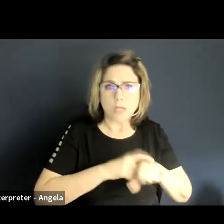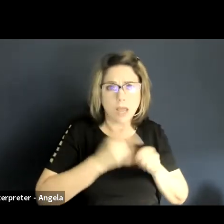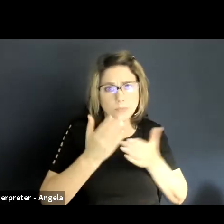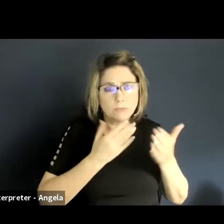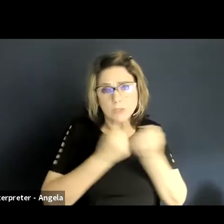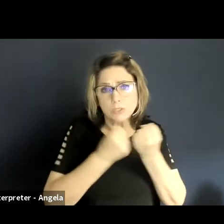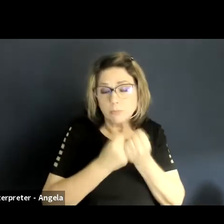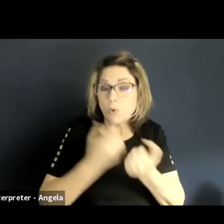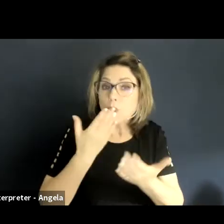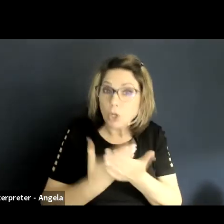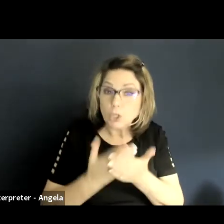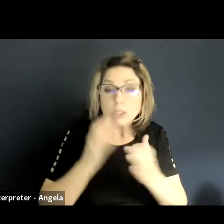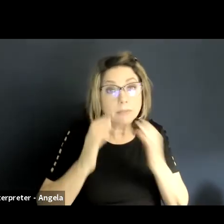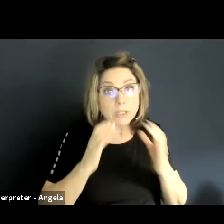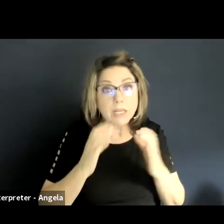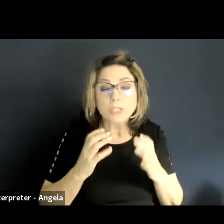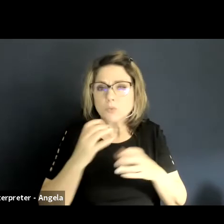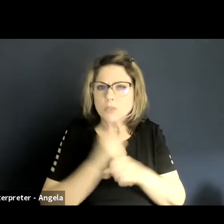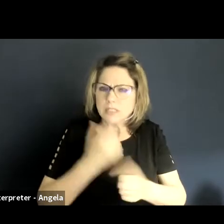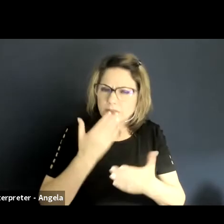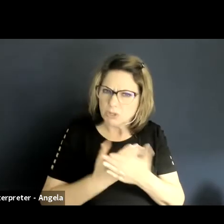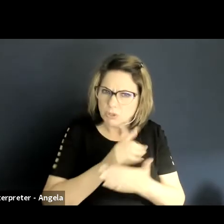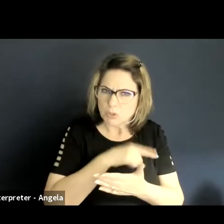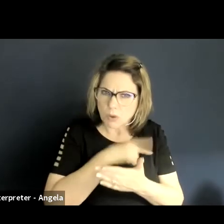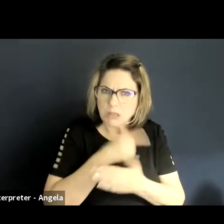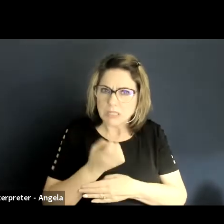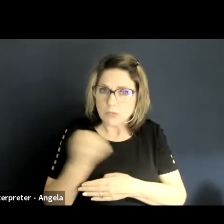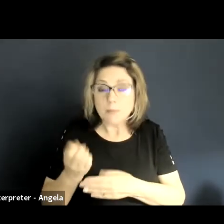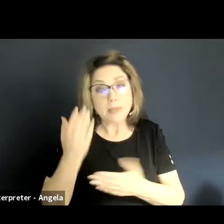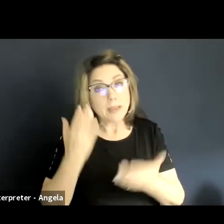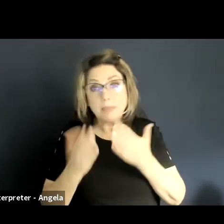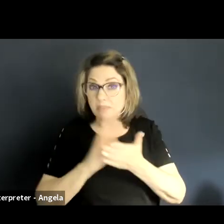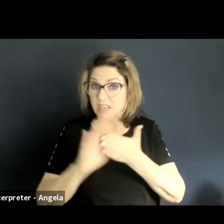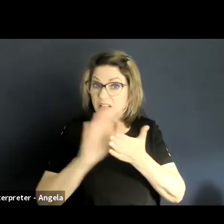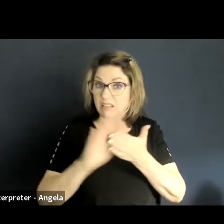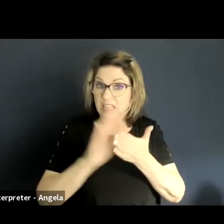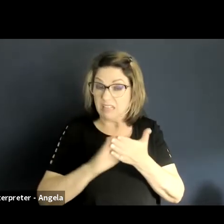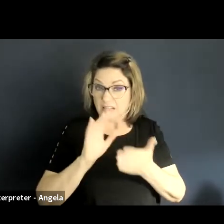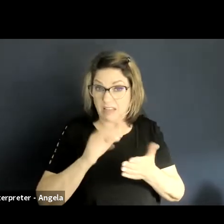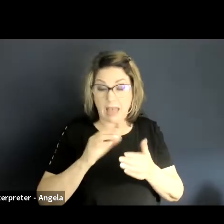good communication, receiving quality equipment, and maybe even the cleanliness of the facilities.